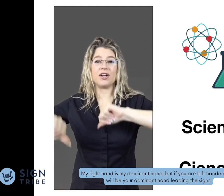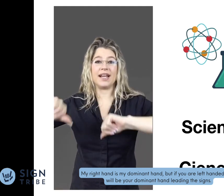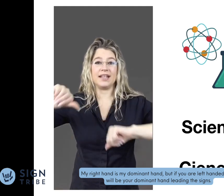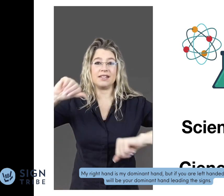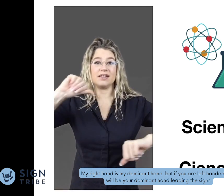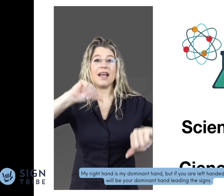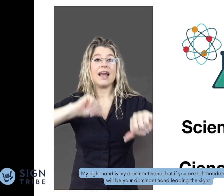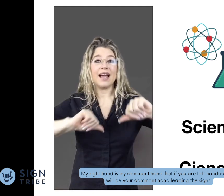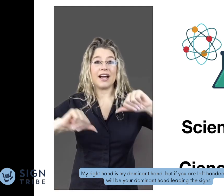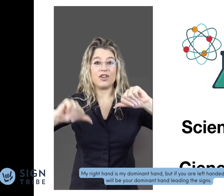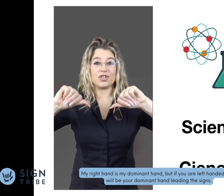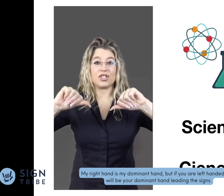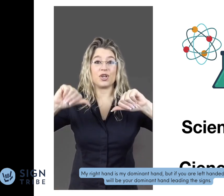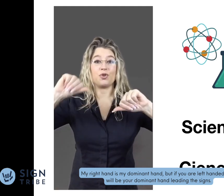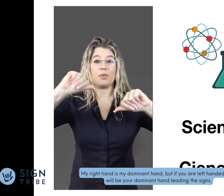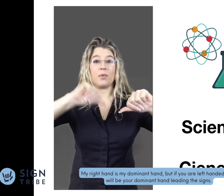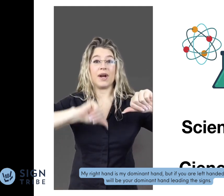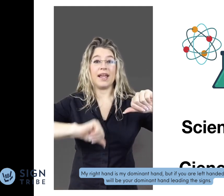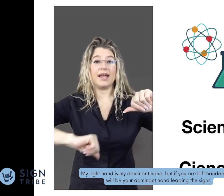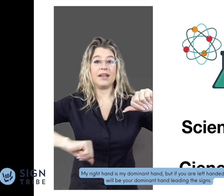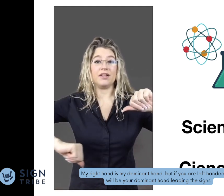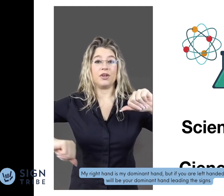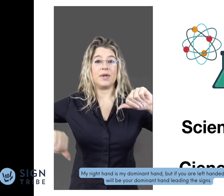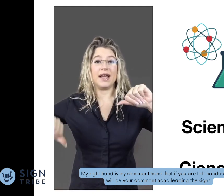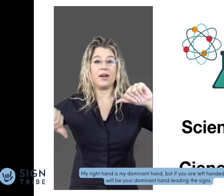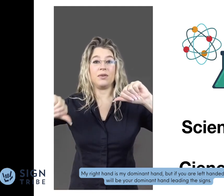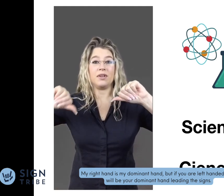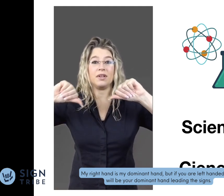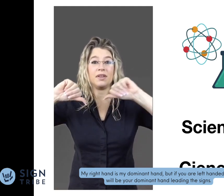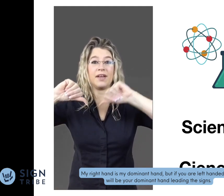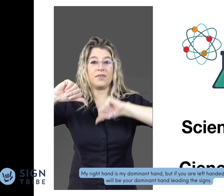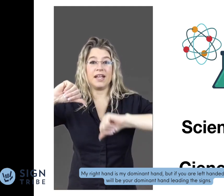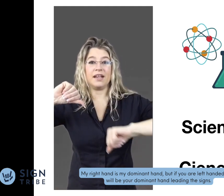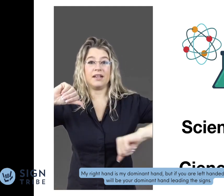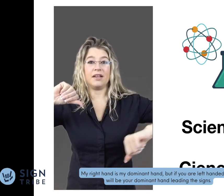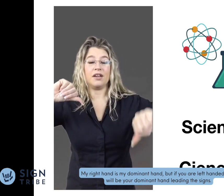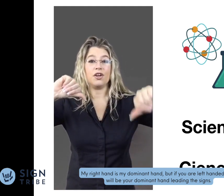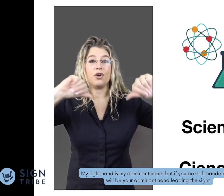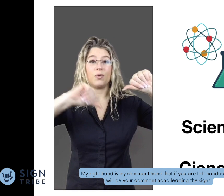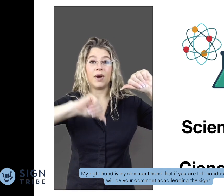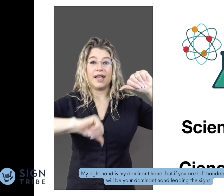hands. I usually start with my right hand, go down, left hand, right hand.